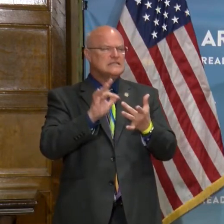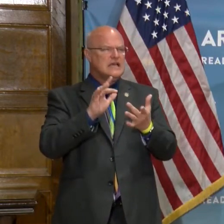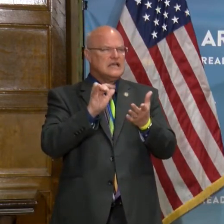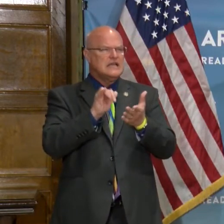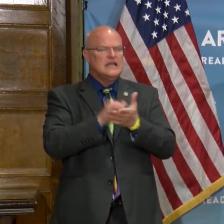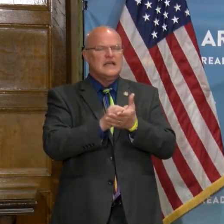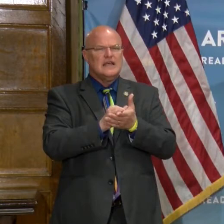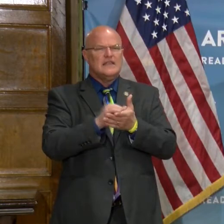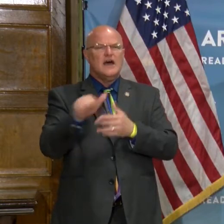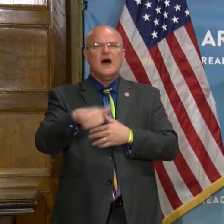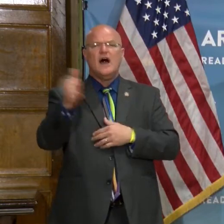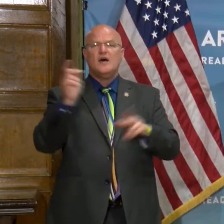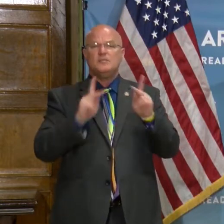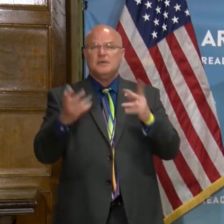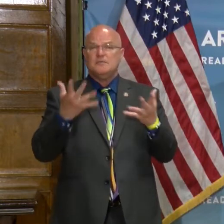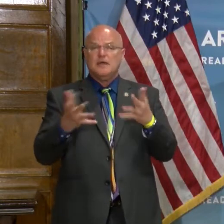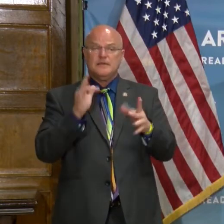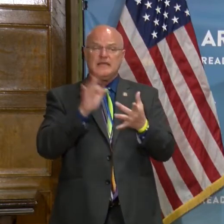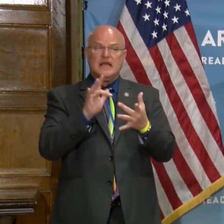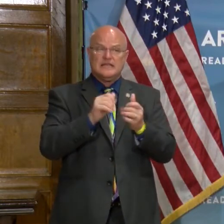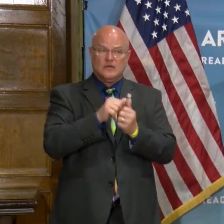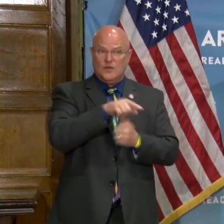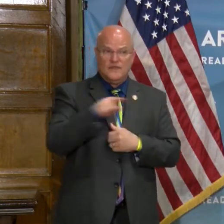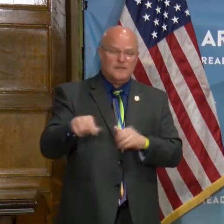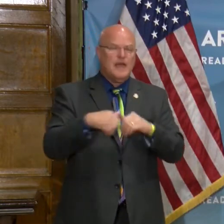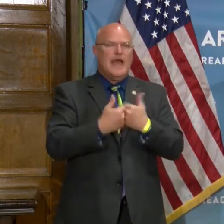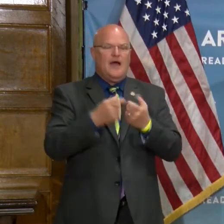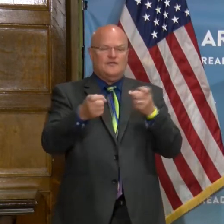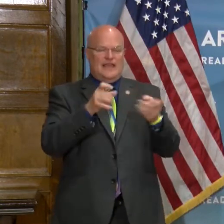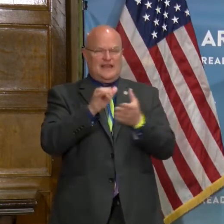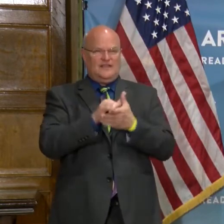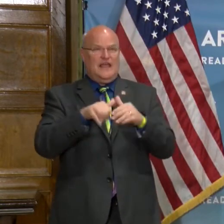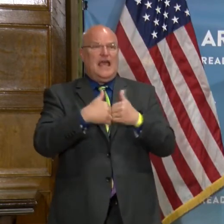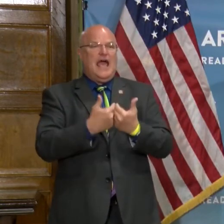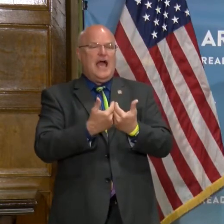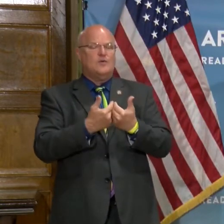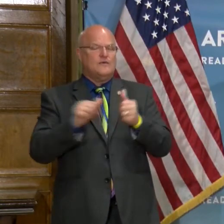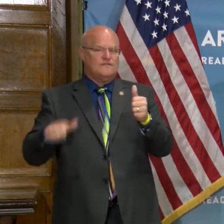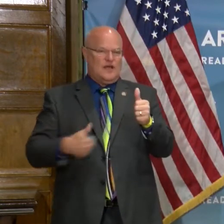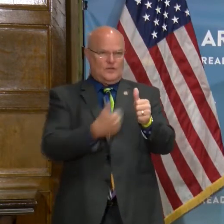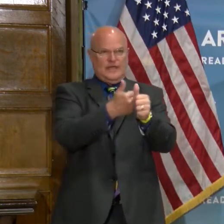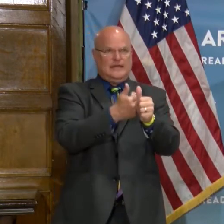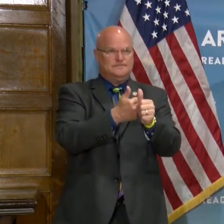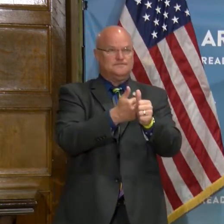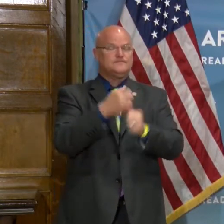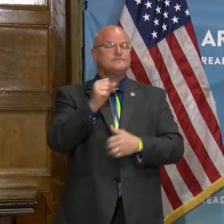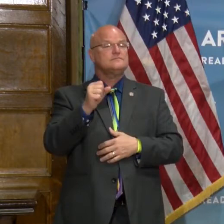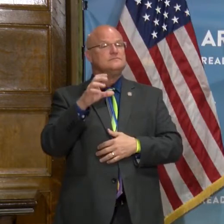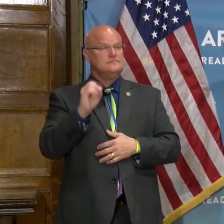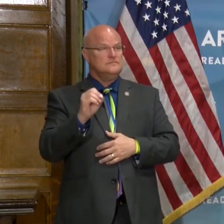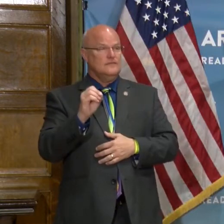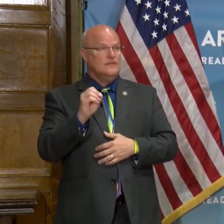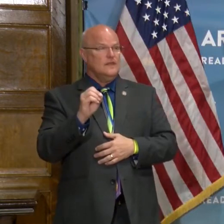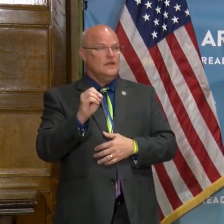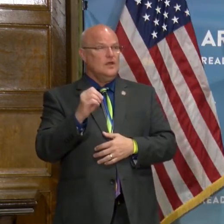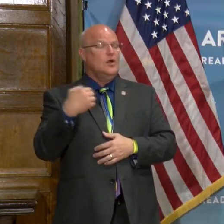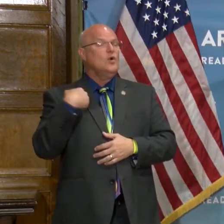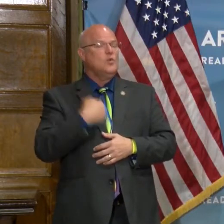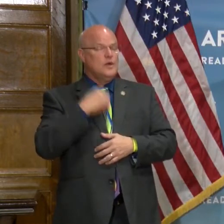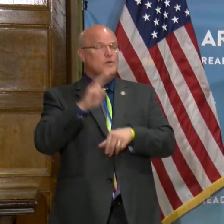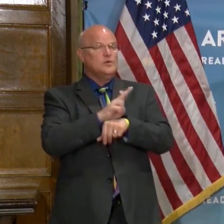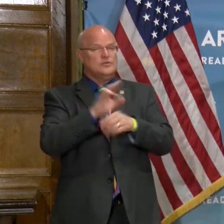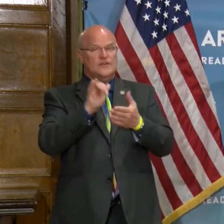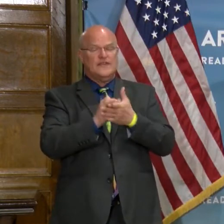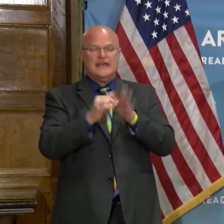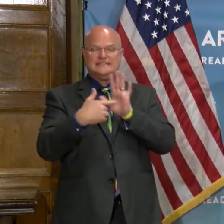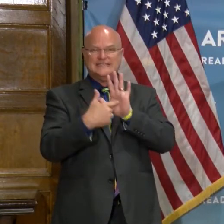the others that might have been in contact with them, how we've handled that, how are we following up? And so we're going to use that